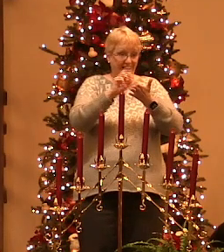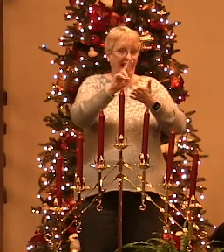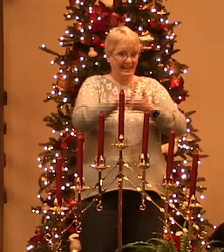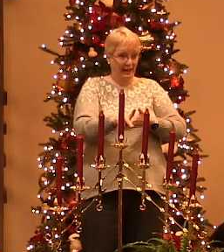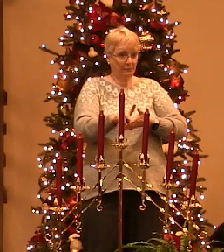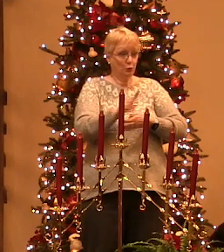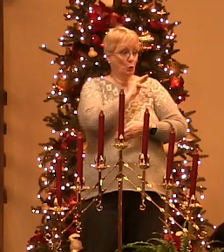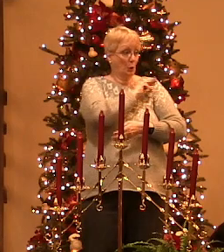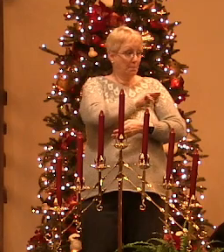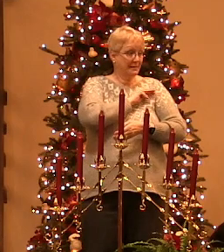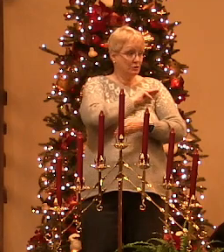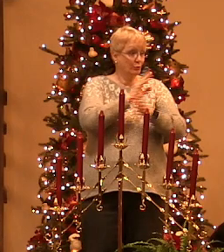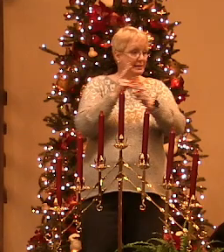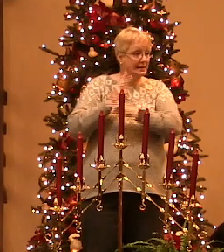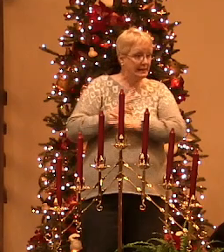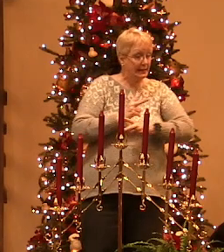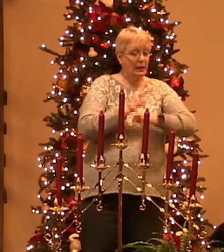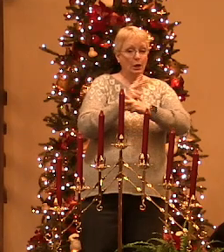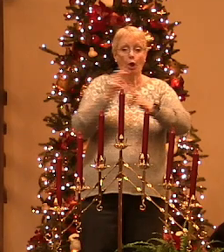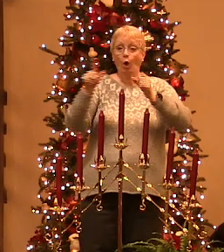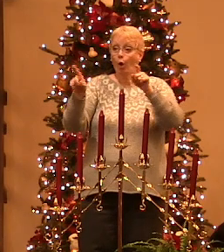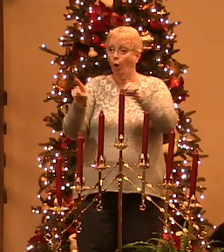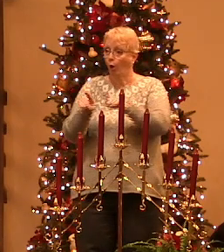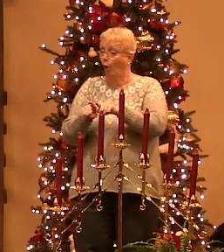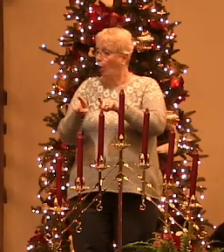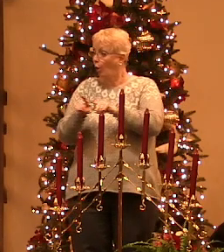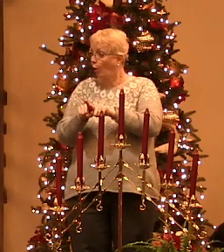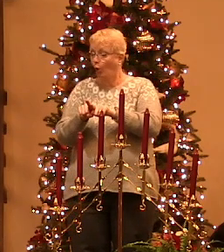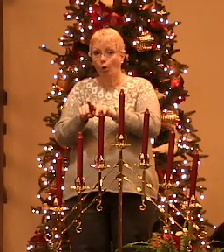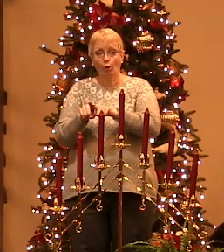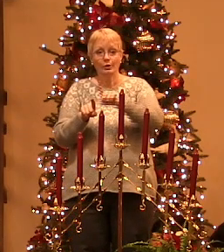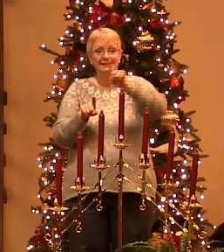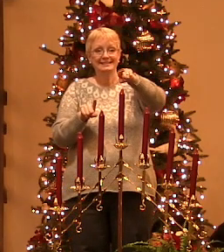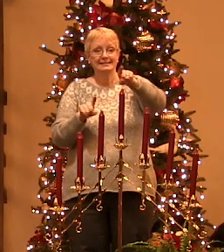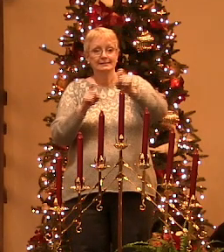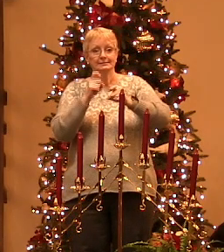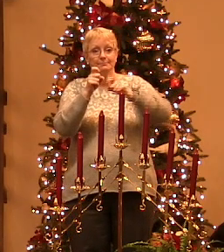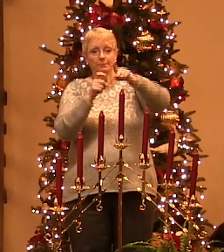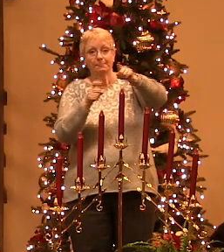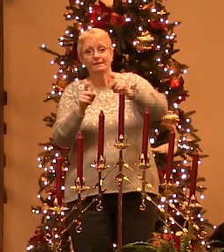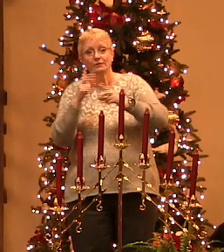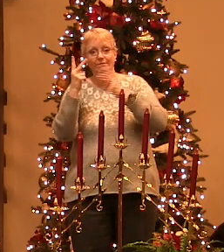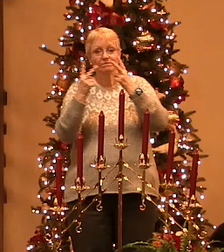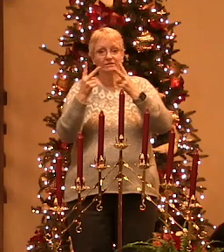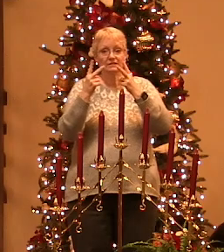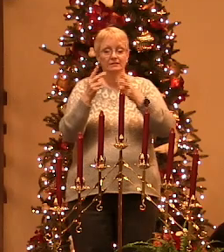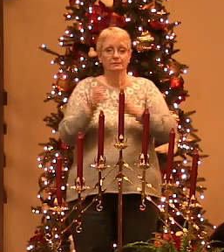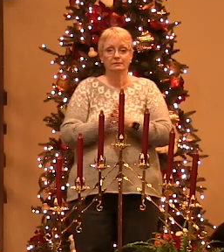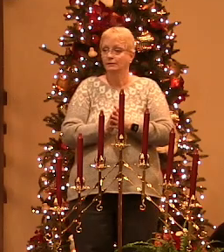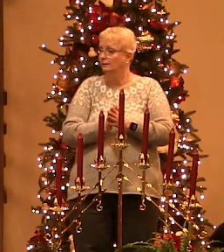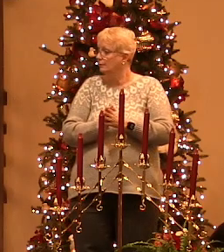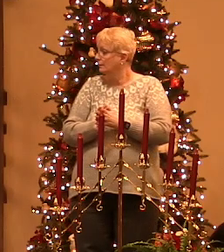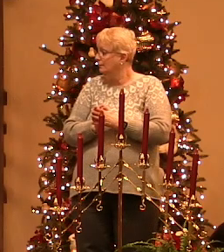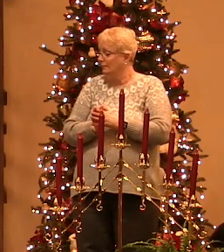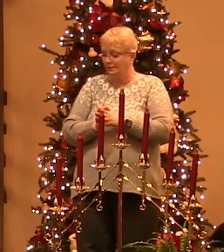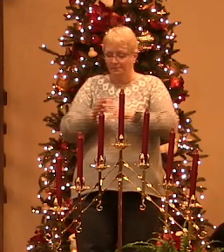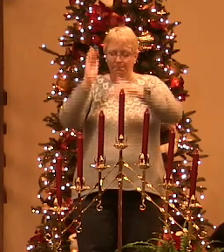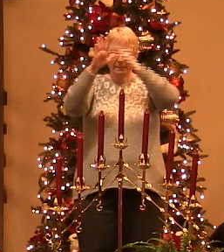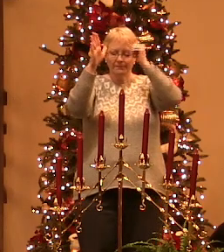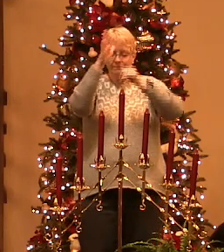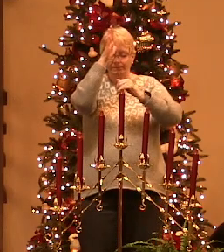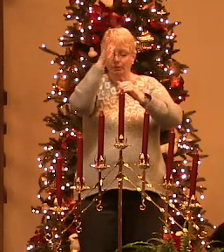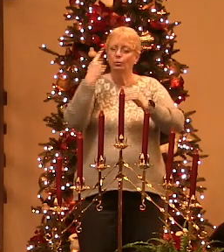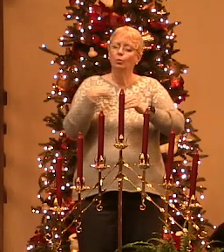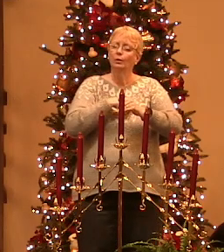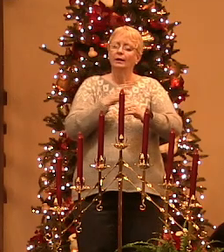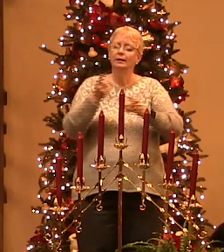this caring ministry, please stay for that. And then also, if you have not, the gifts are due for the giving tree today. So on that note, let's now go to the Lord in prayer. Heavenly Father,